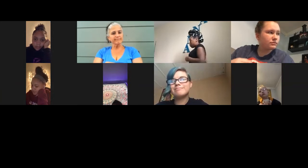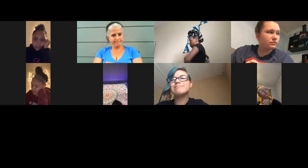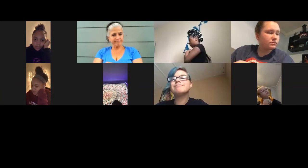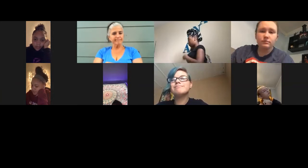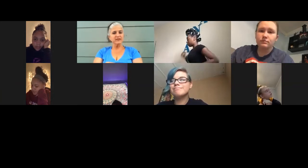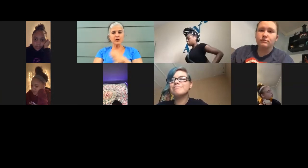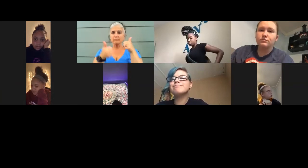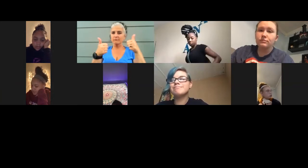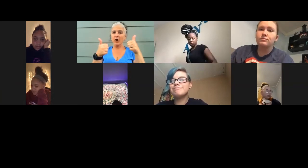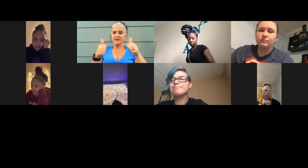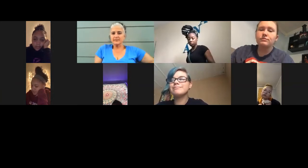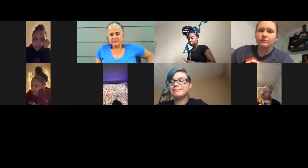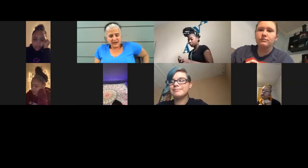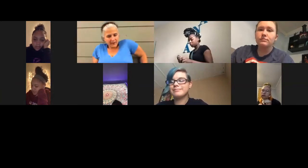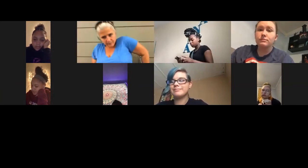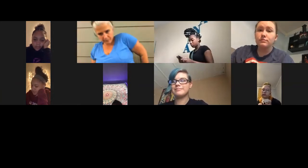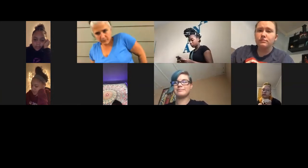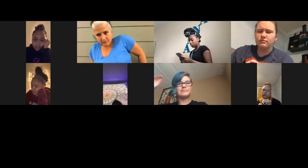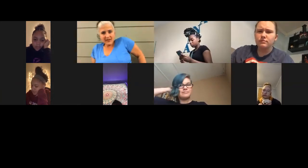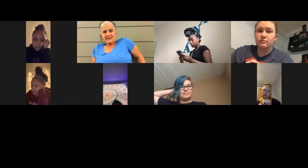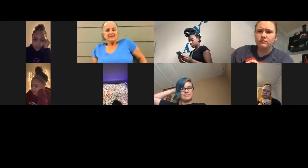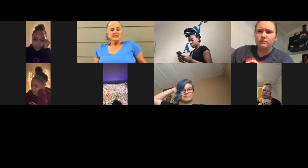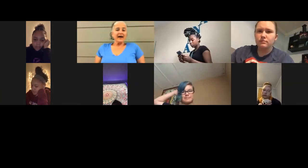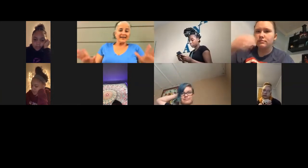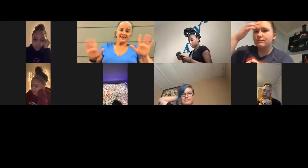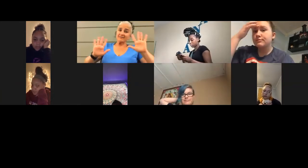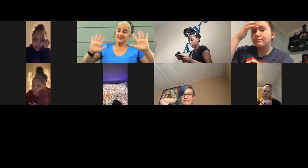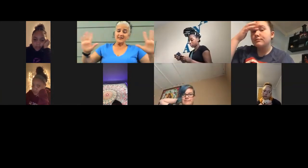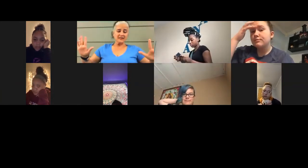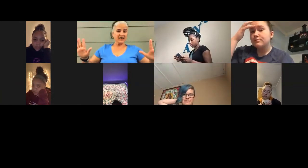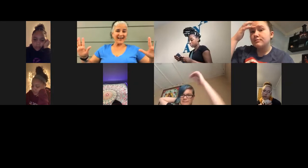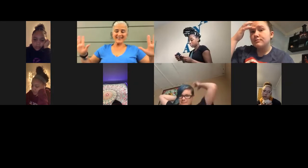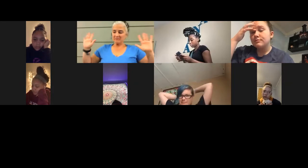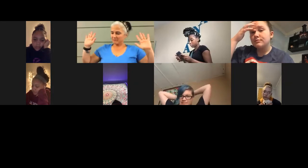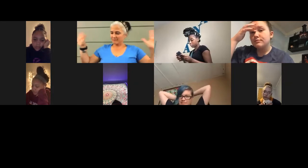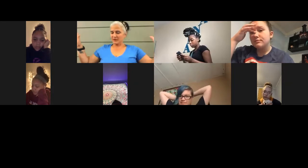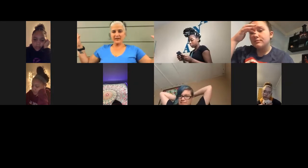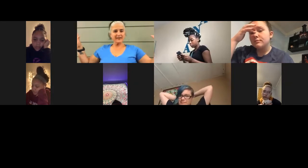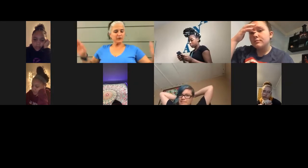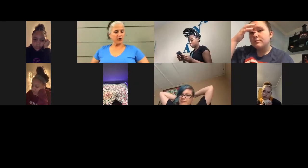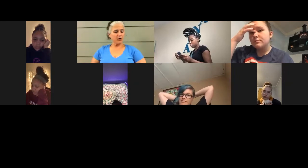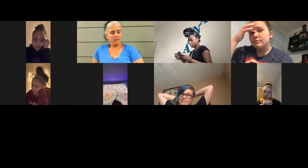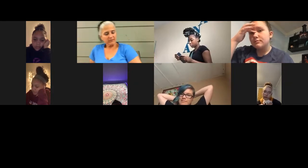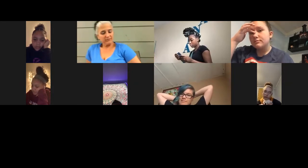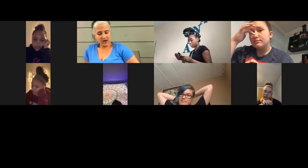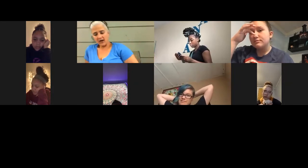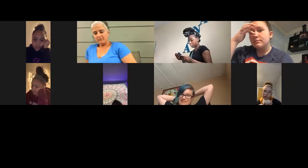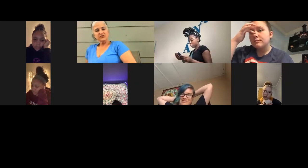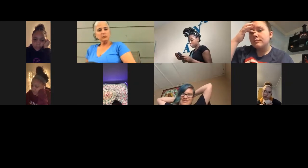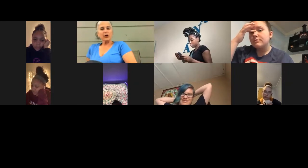rights. So awesome. Check him out. Yeah, again, not nagging. You ladies are